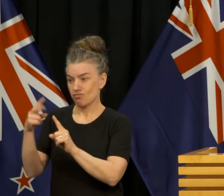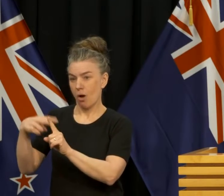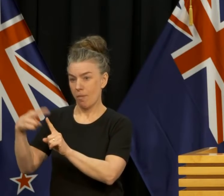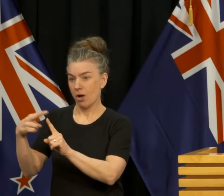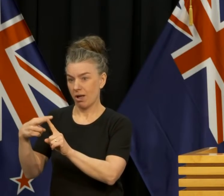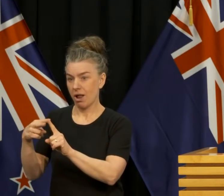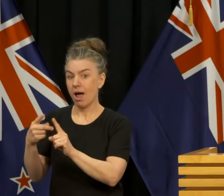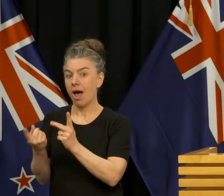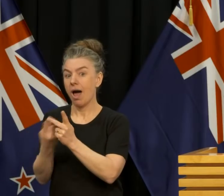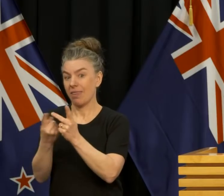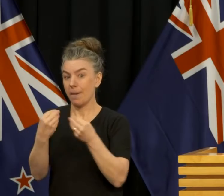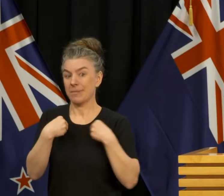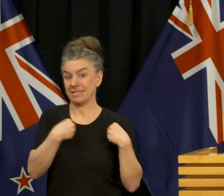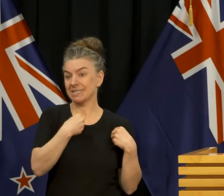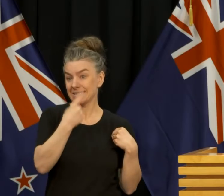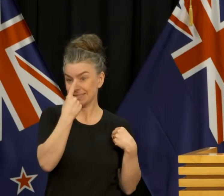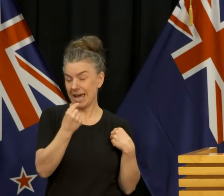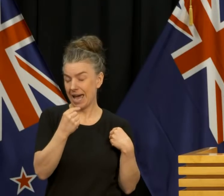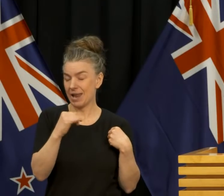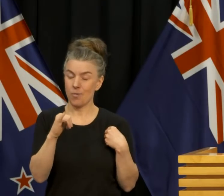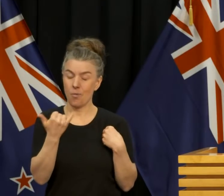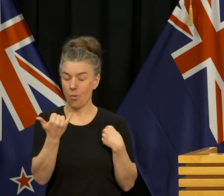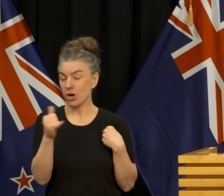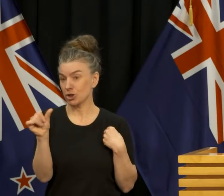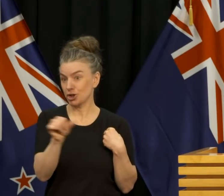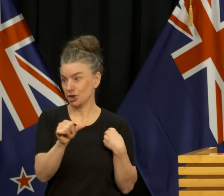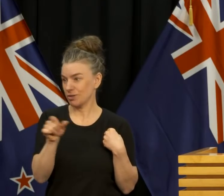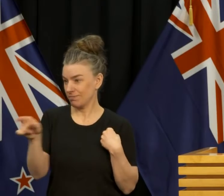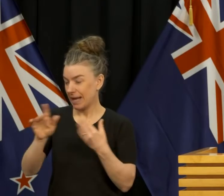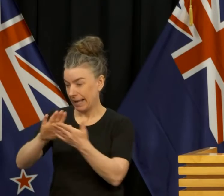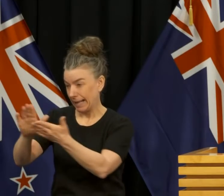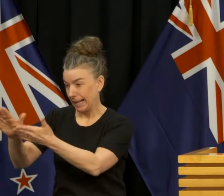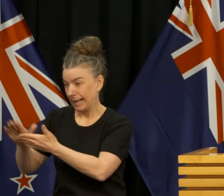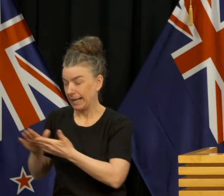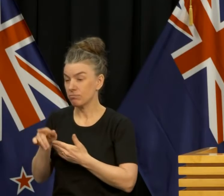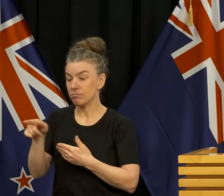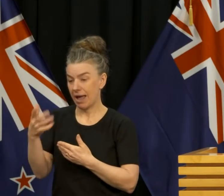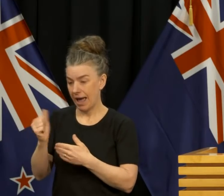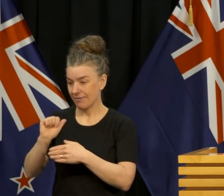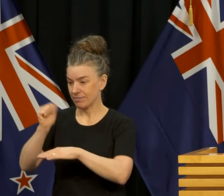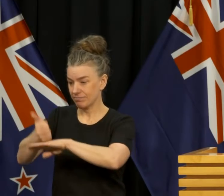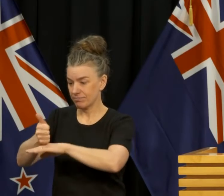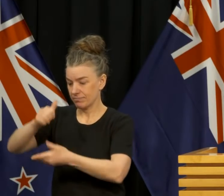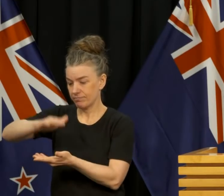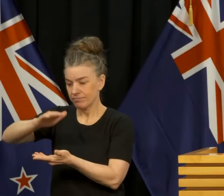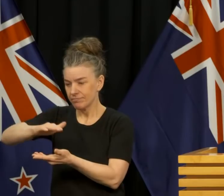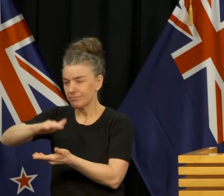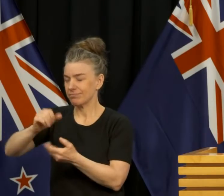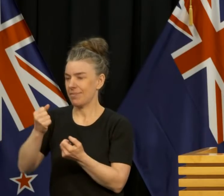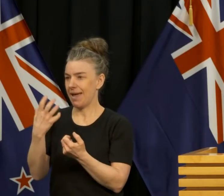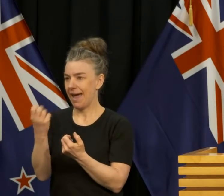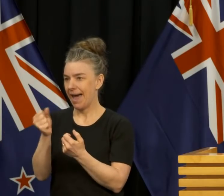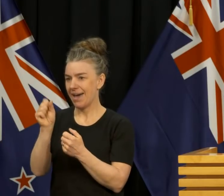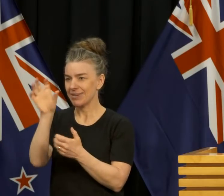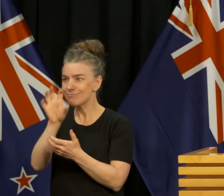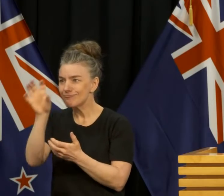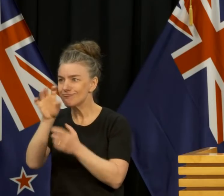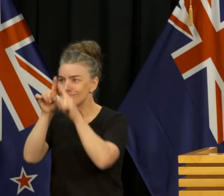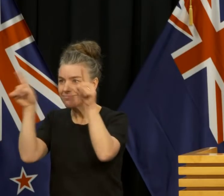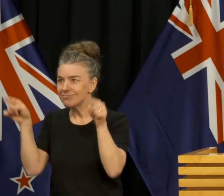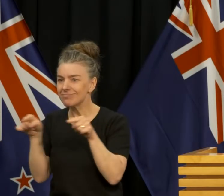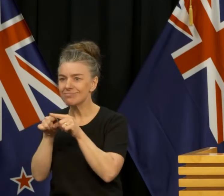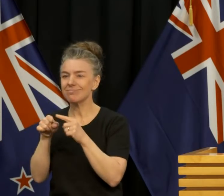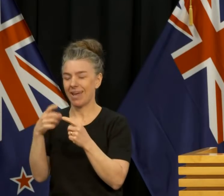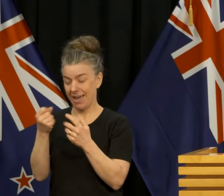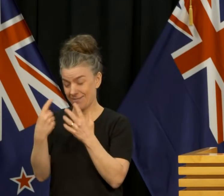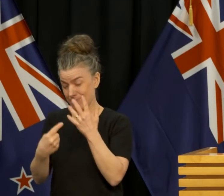started. So they have been continuing to regularly sanitise their store. They've still been using hand sanitizer. They've been doing all of the precautionary measures that we